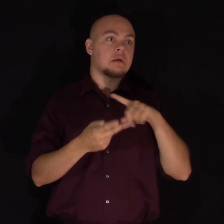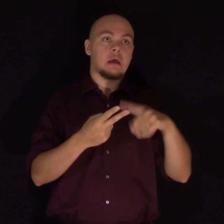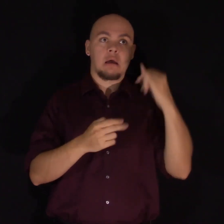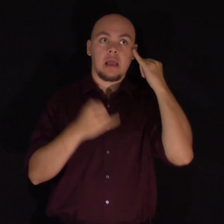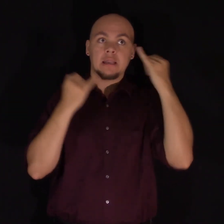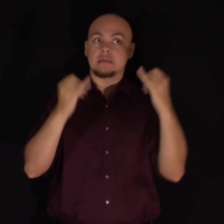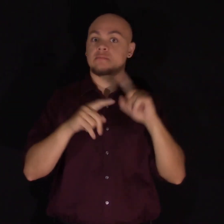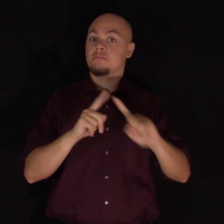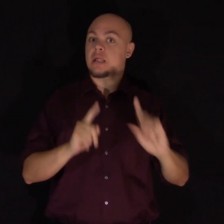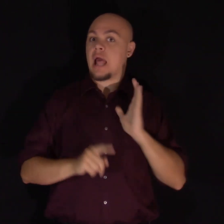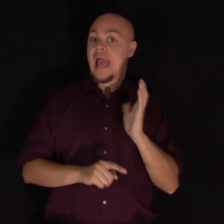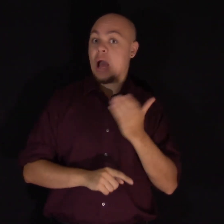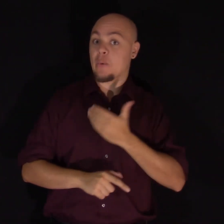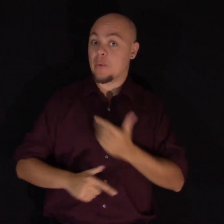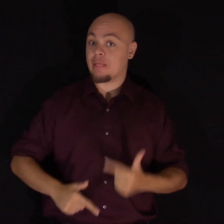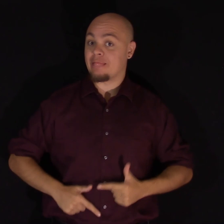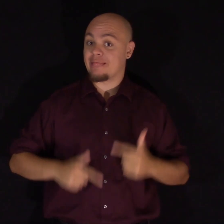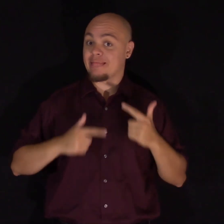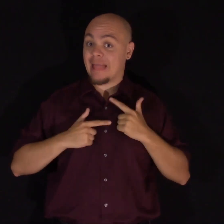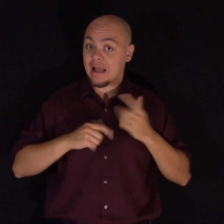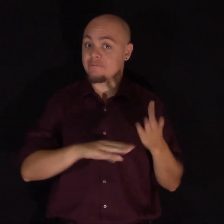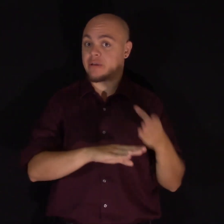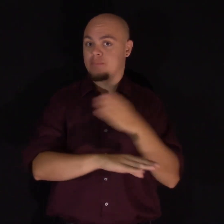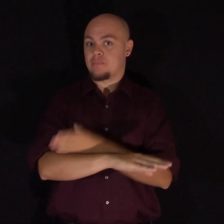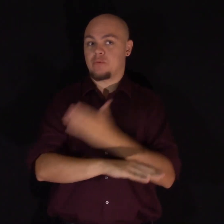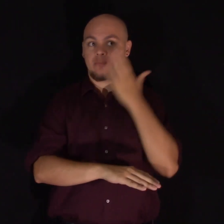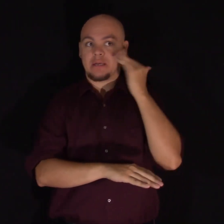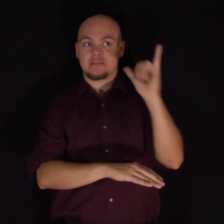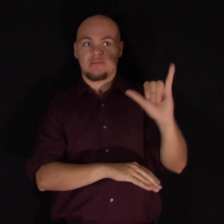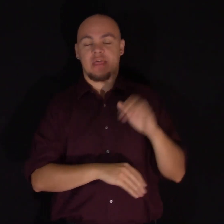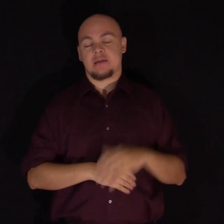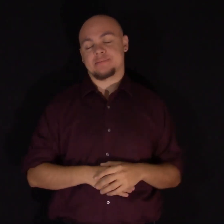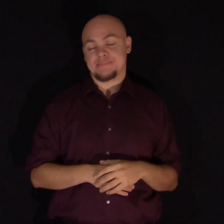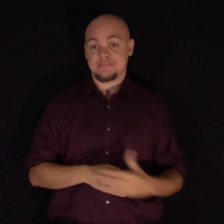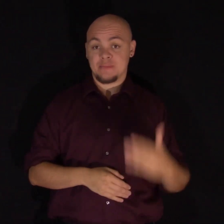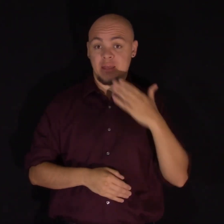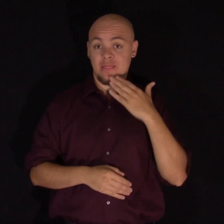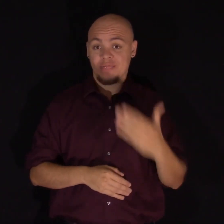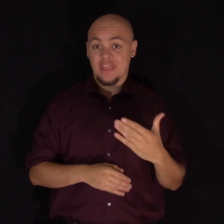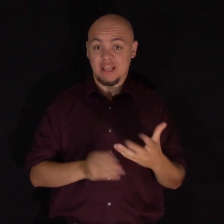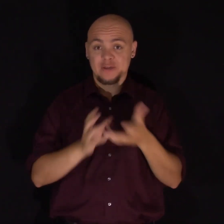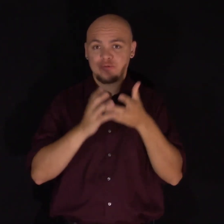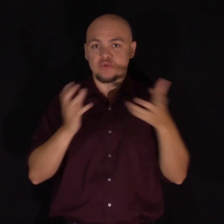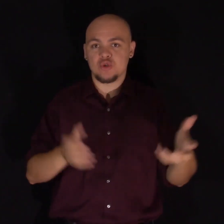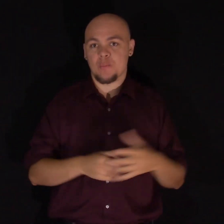better life because of it. Thank you so much.